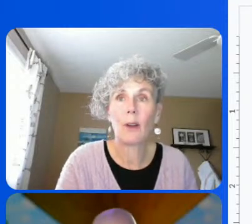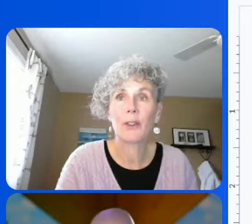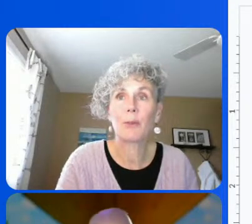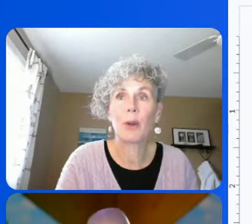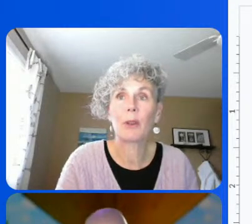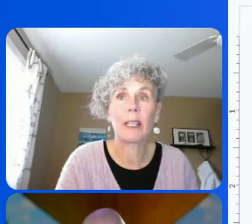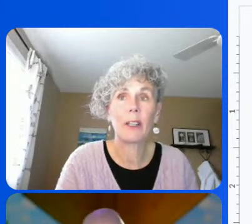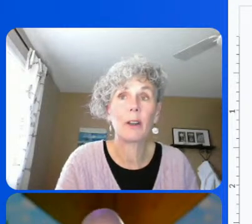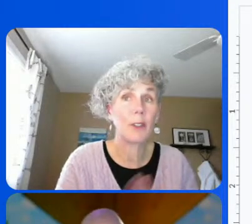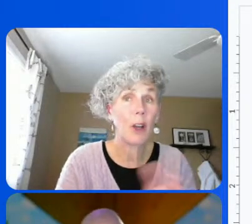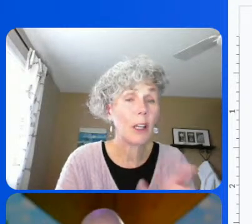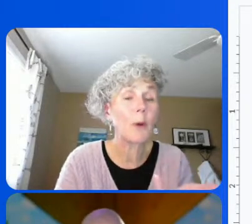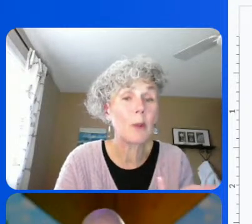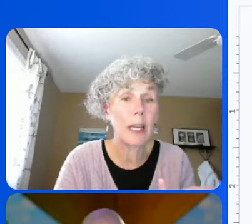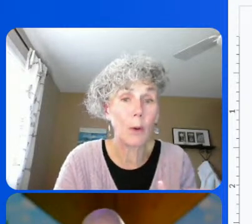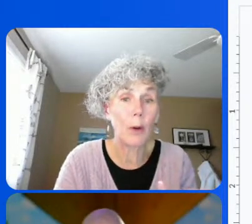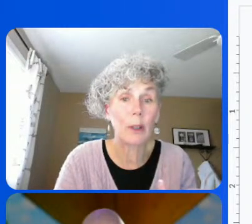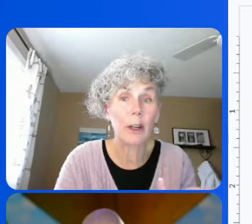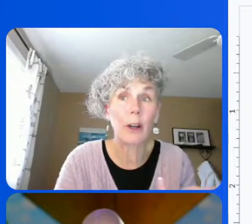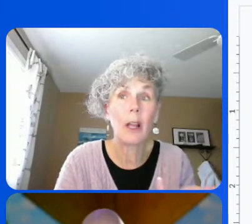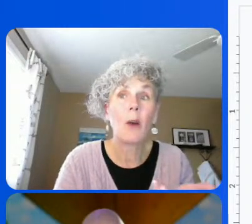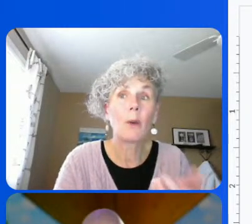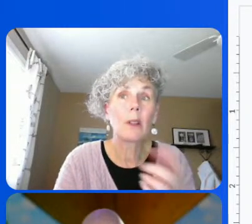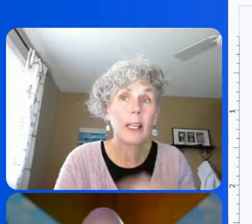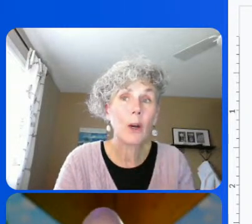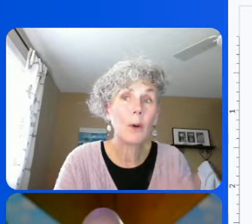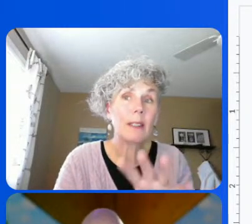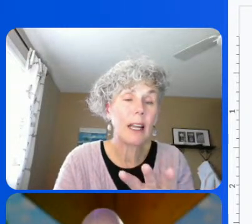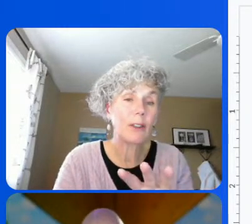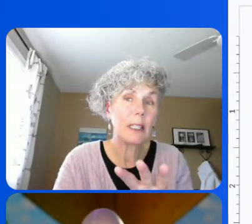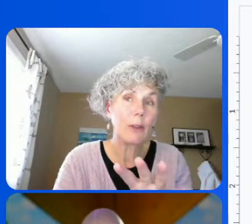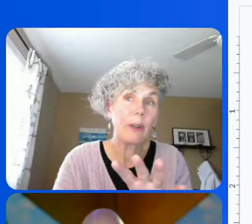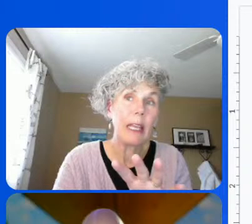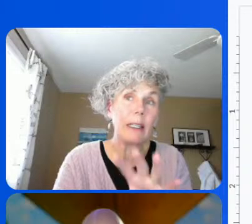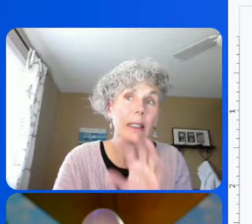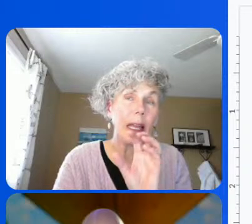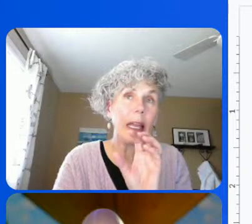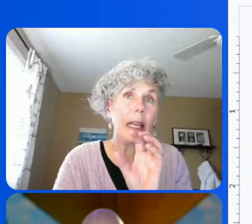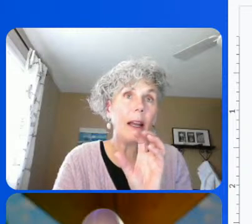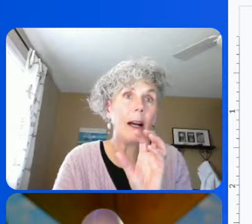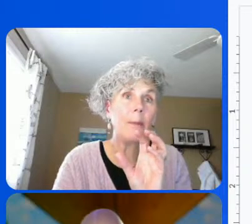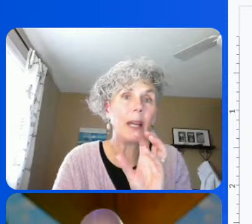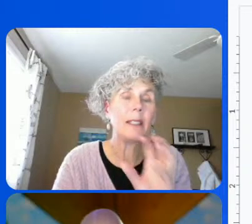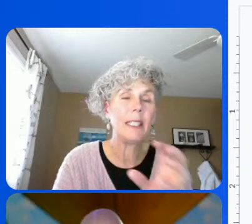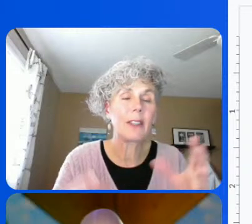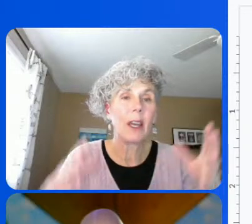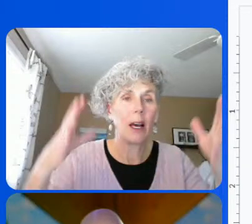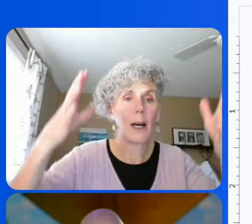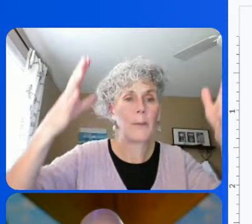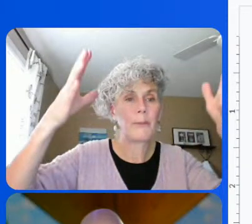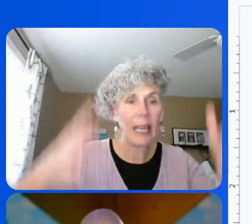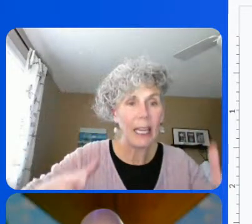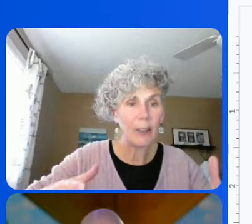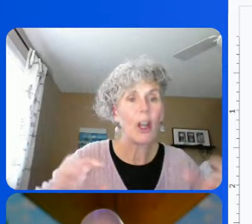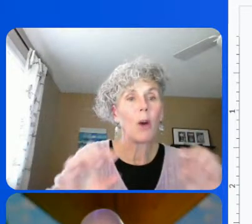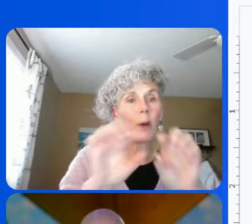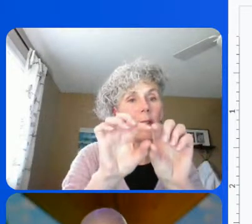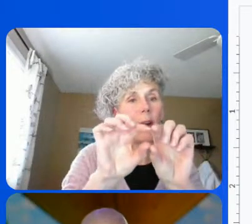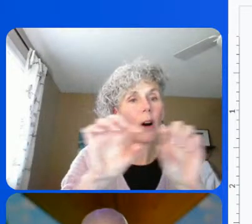also put right here, I was talking about Lego earlier. Well, Lego has actually created a neat page with all